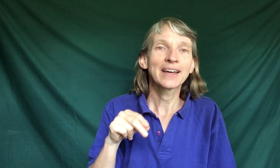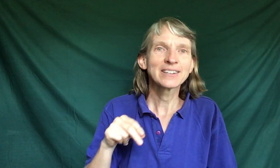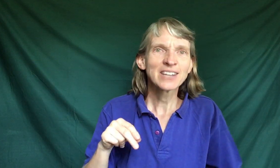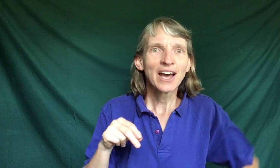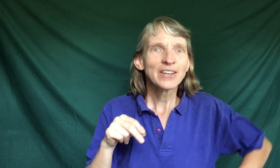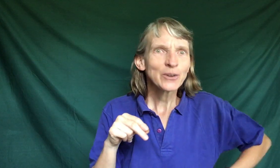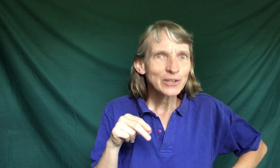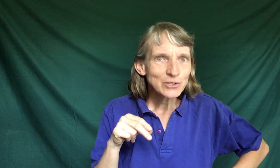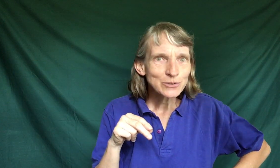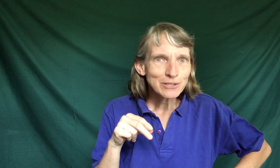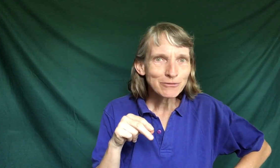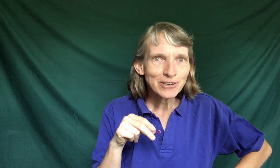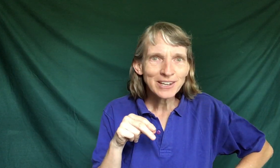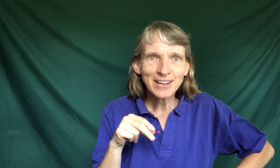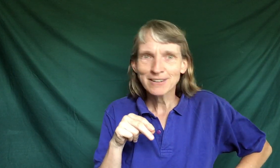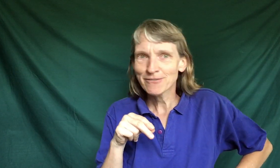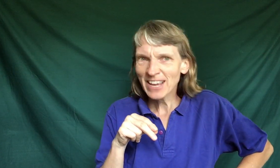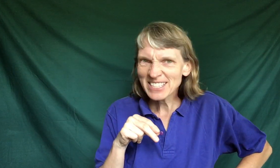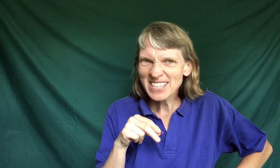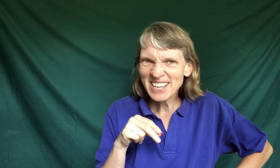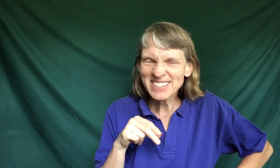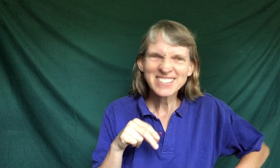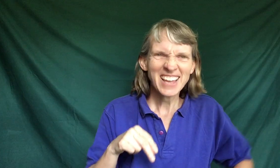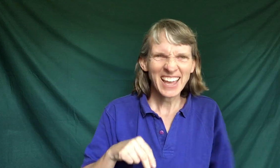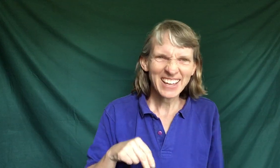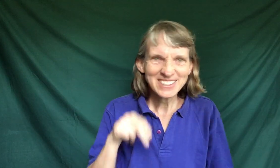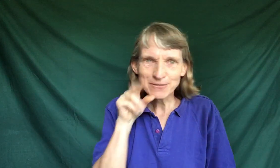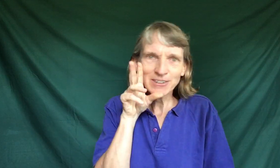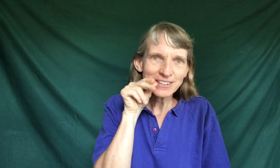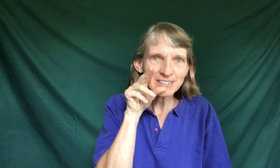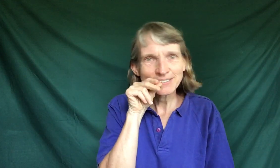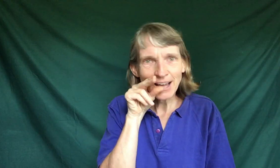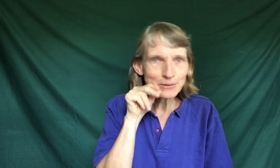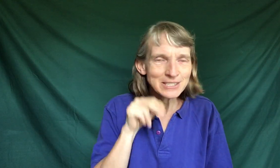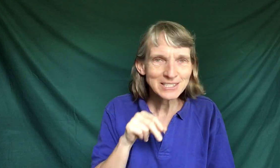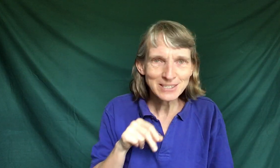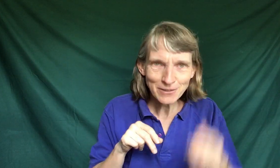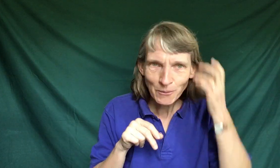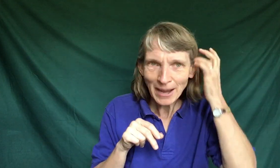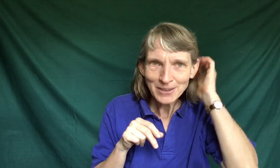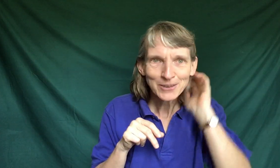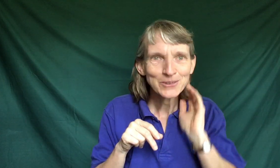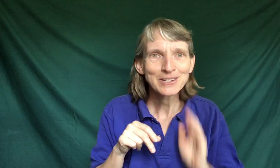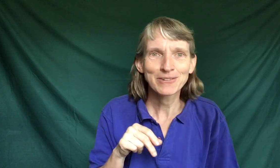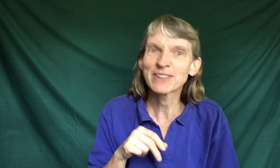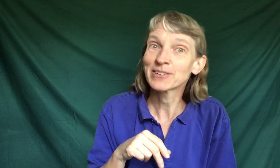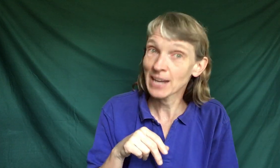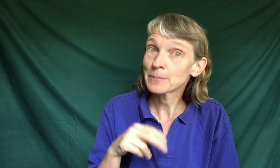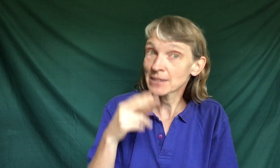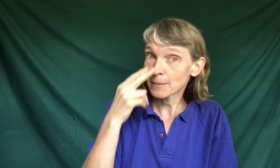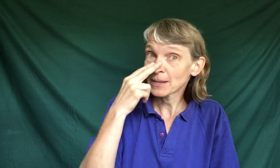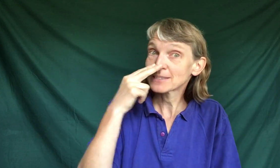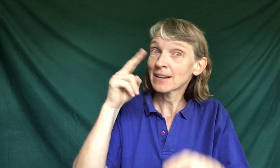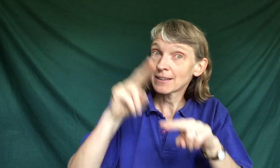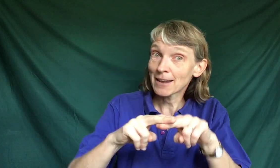And you can do different faces and different loudnesses of the quack. You can do it different times, and that makes it a lot of